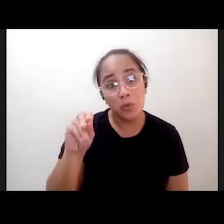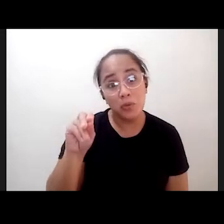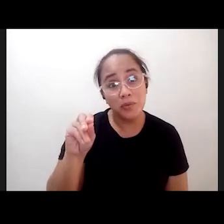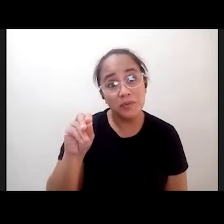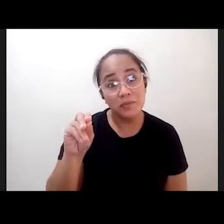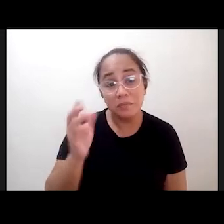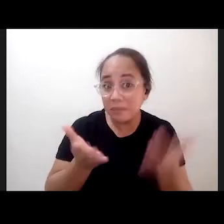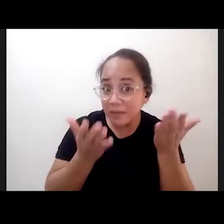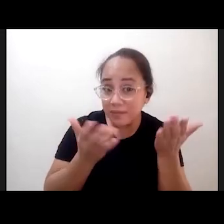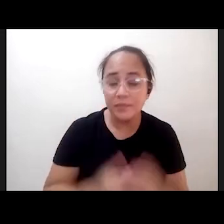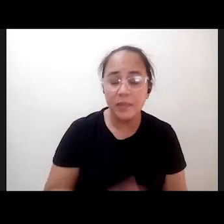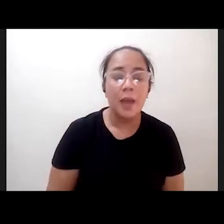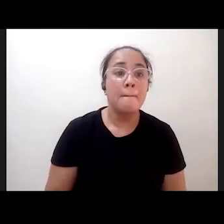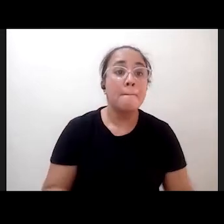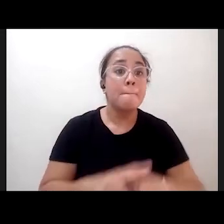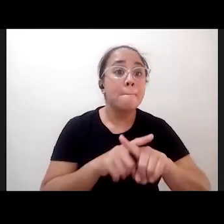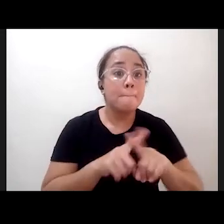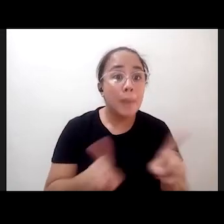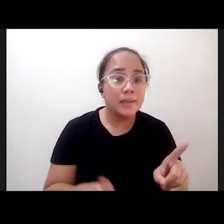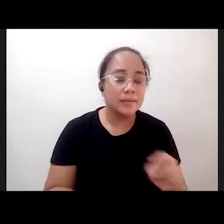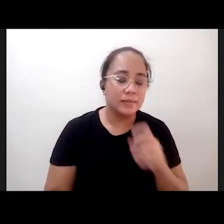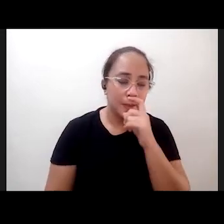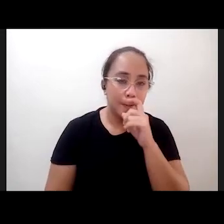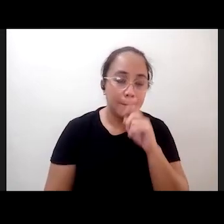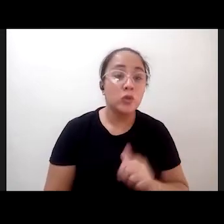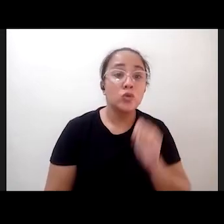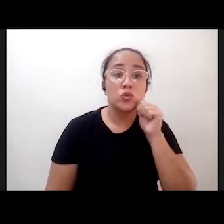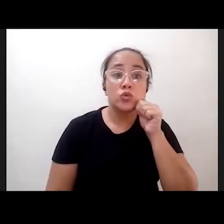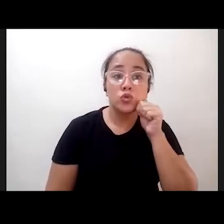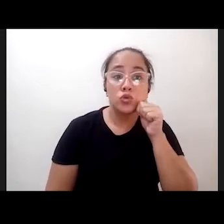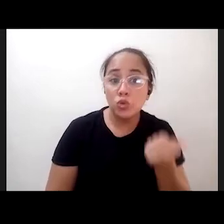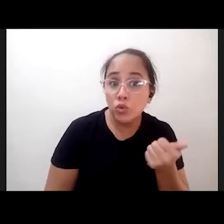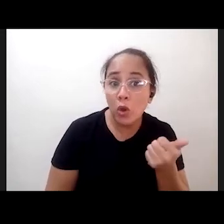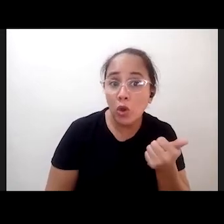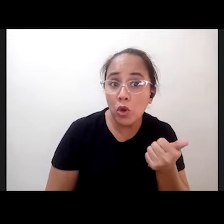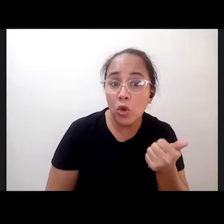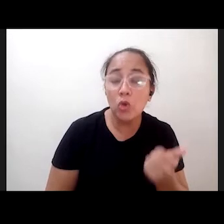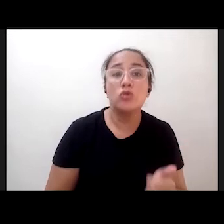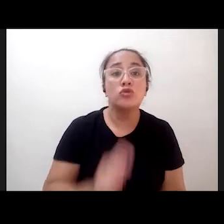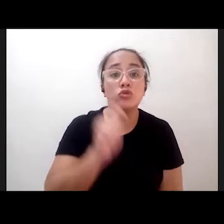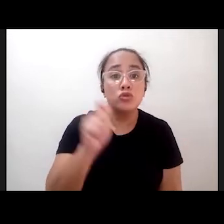But if you sign tomorrow, Tuesday, right?